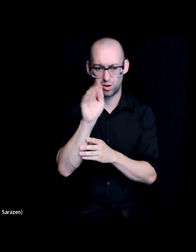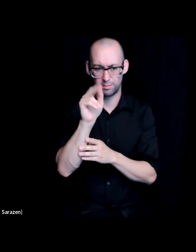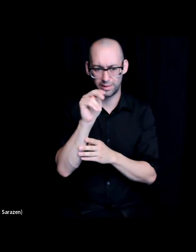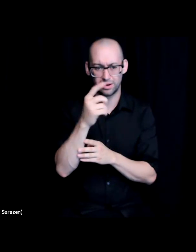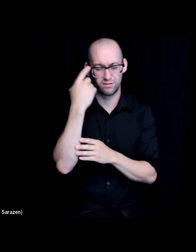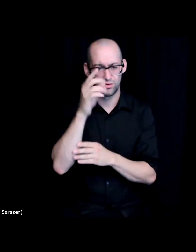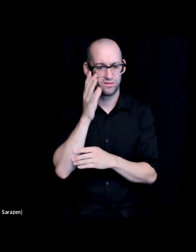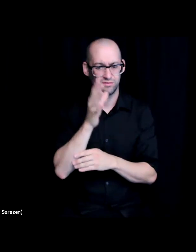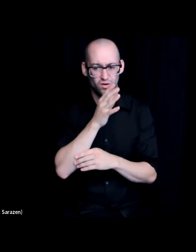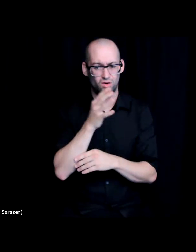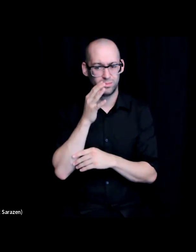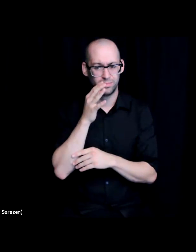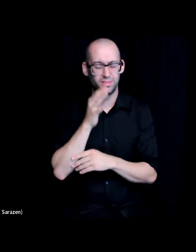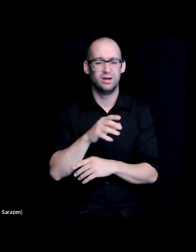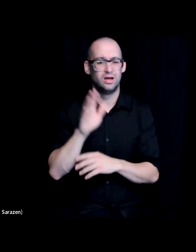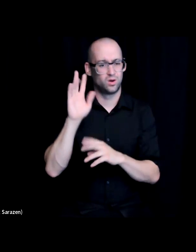were quoted by a major